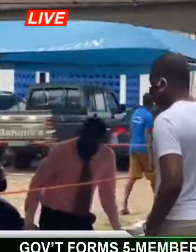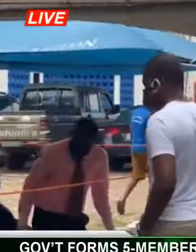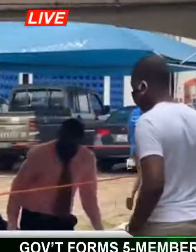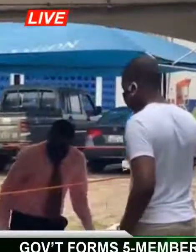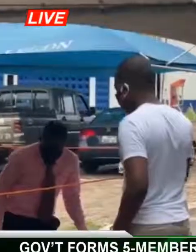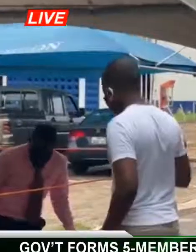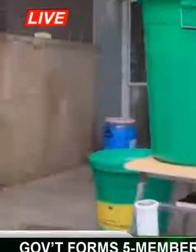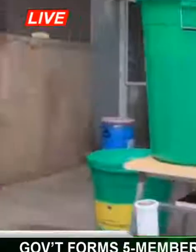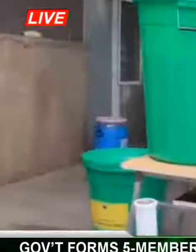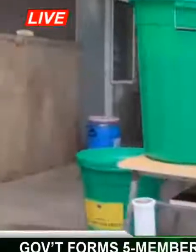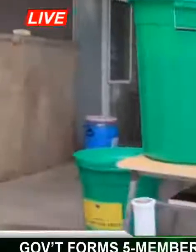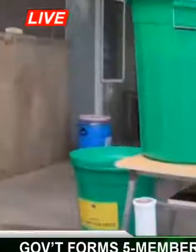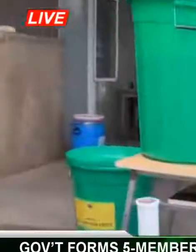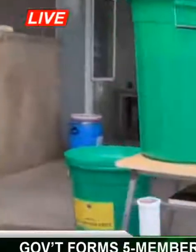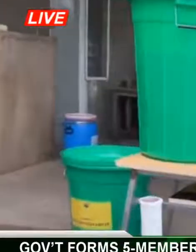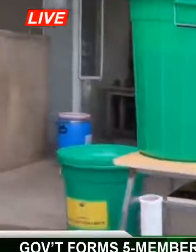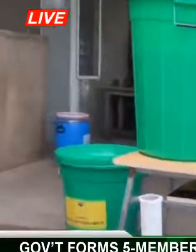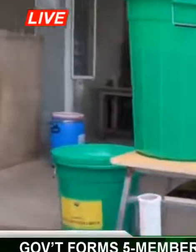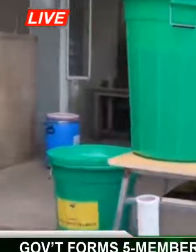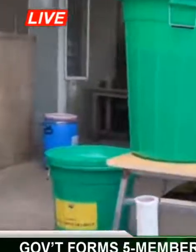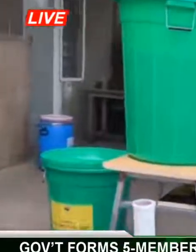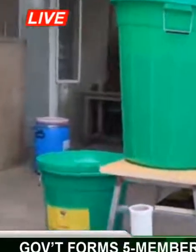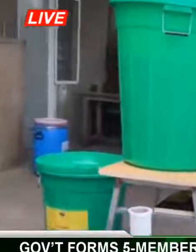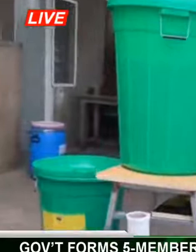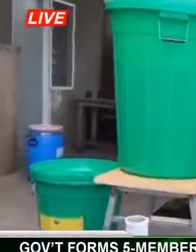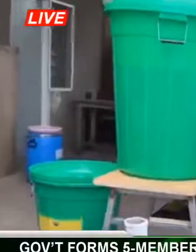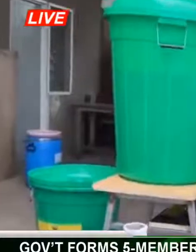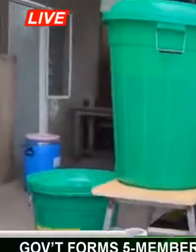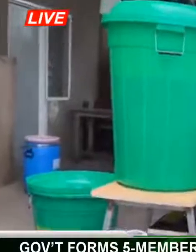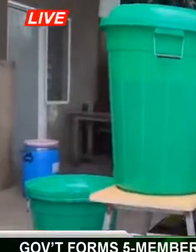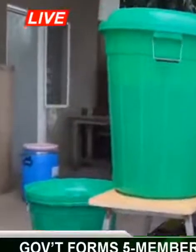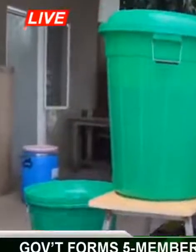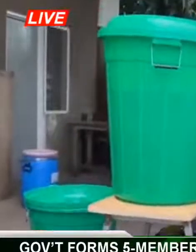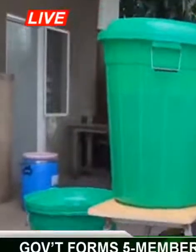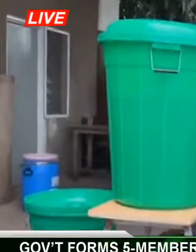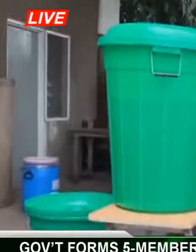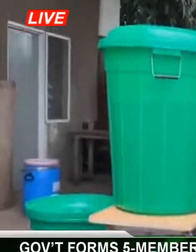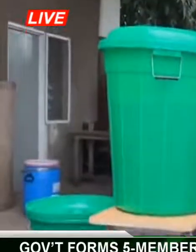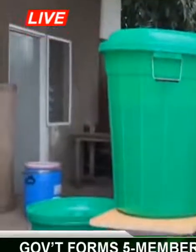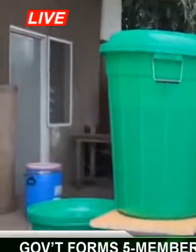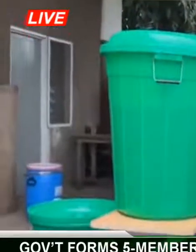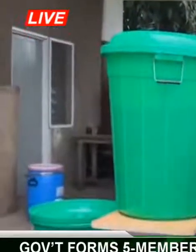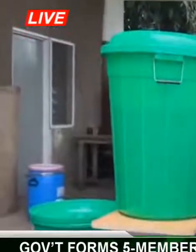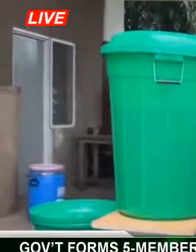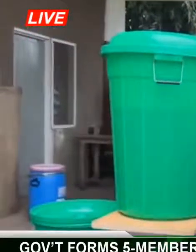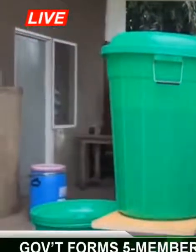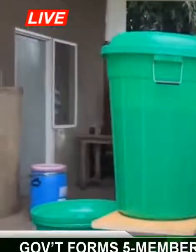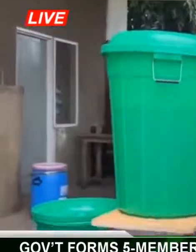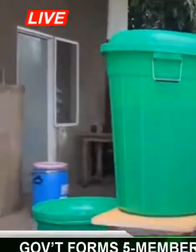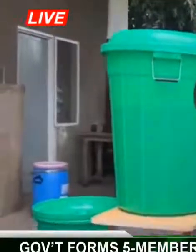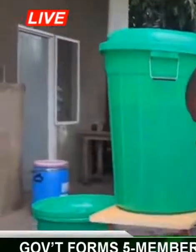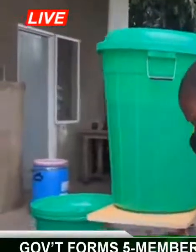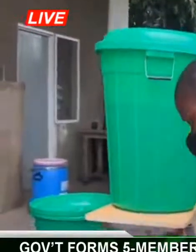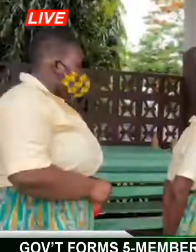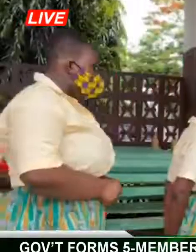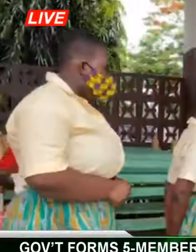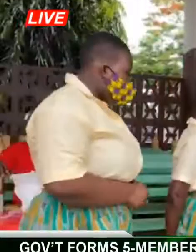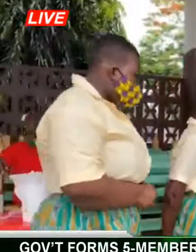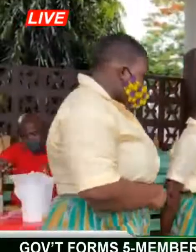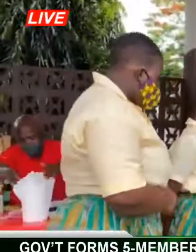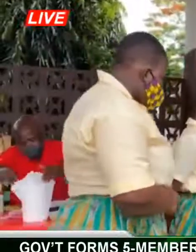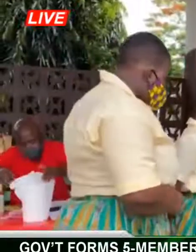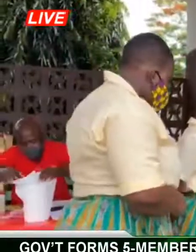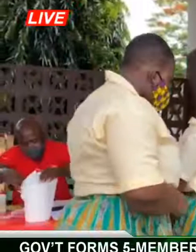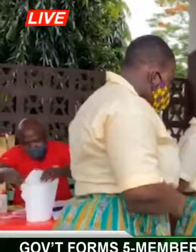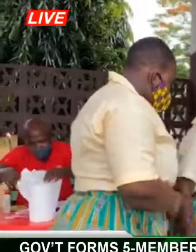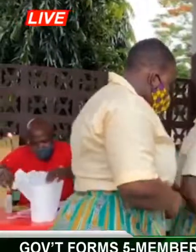mu wono ma ese bua me ehoro ye nsa ye screen your ma ye wo suku obi a hya ne mask ne ade no ye bedi